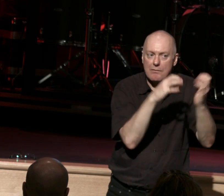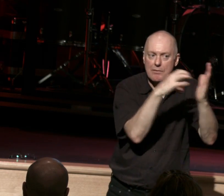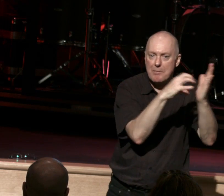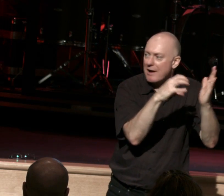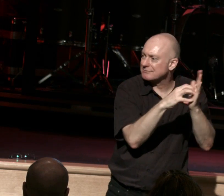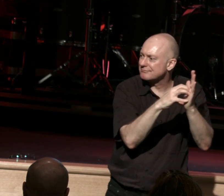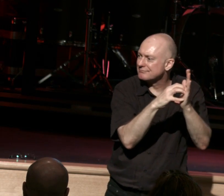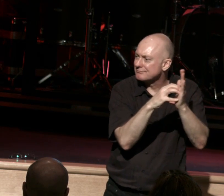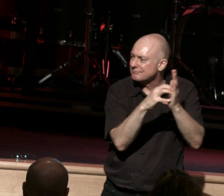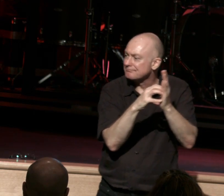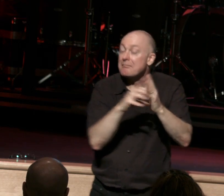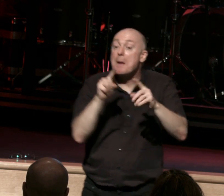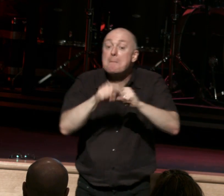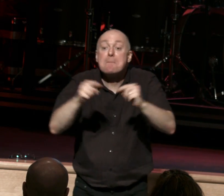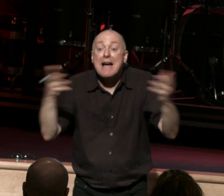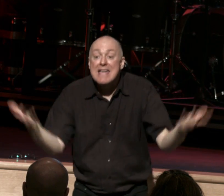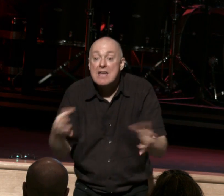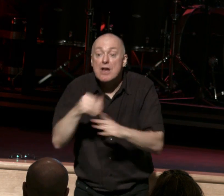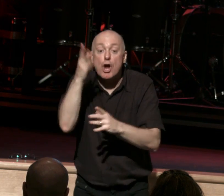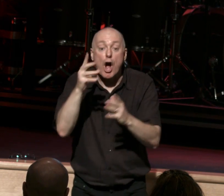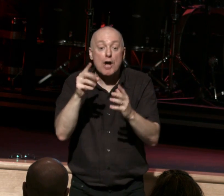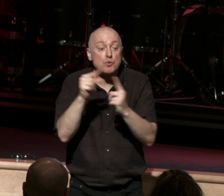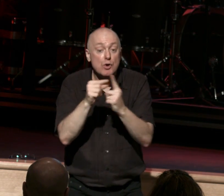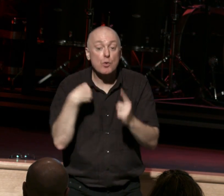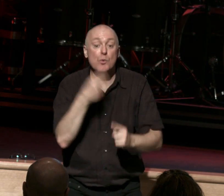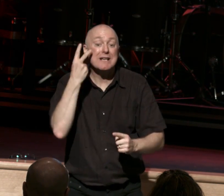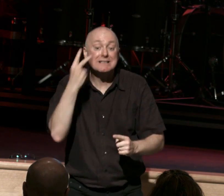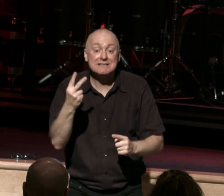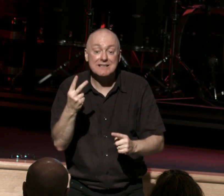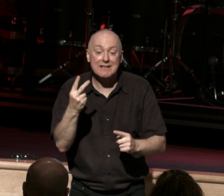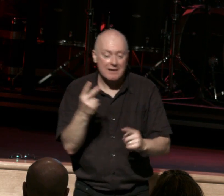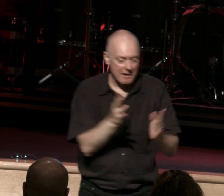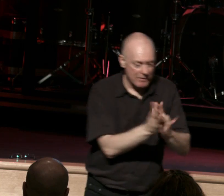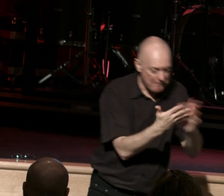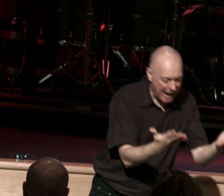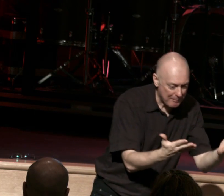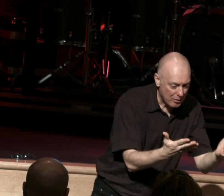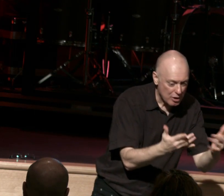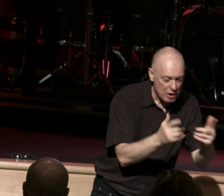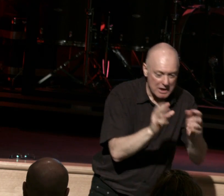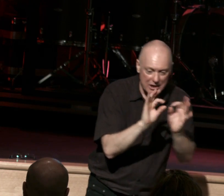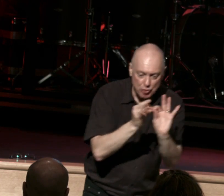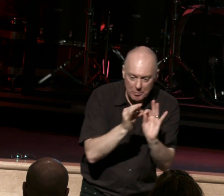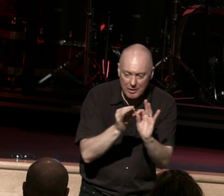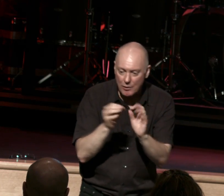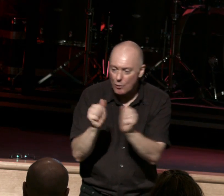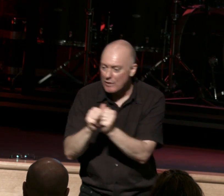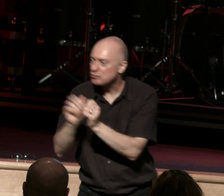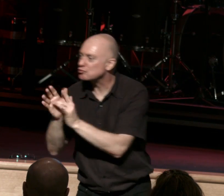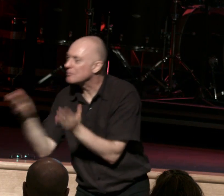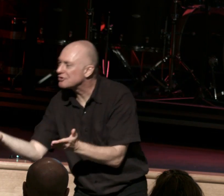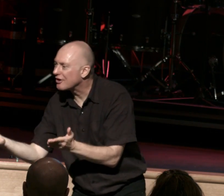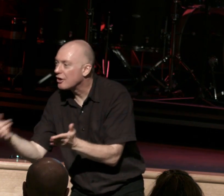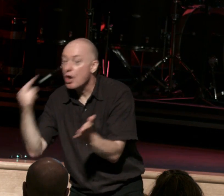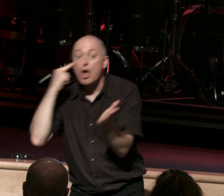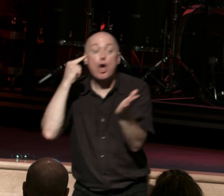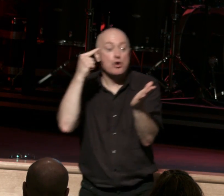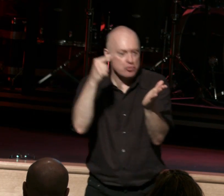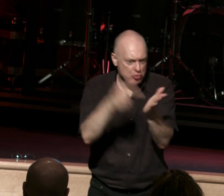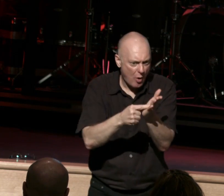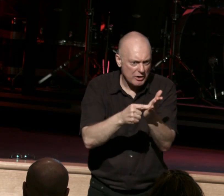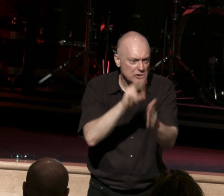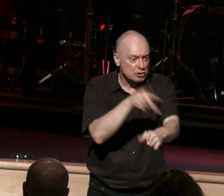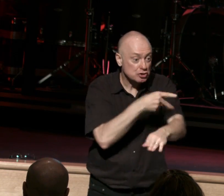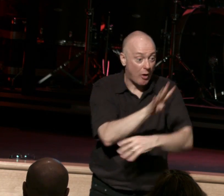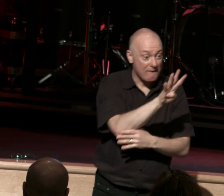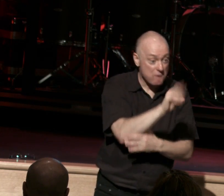with integrity within God's Word. But here within God's Word, we see Scripture being interpreted with Scripture. And notice then what the